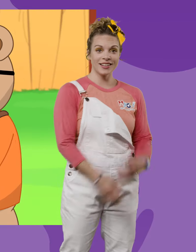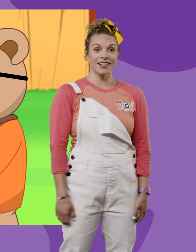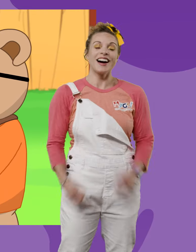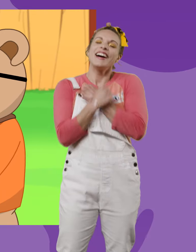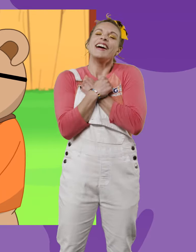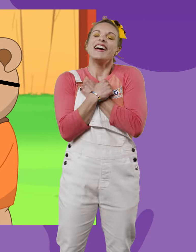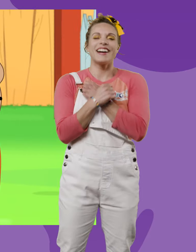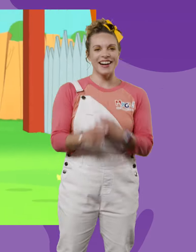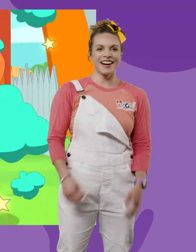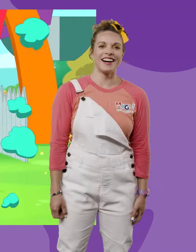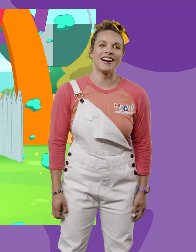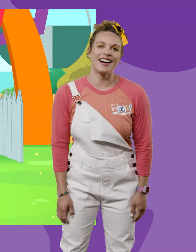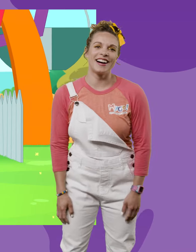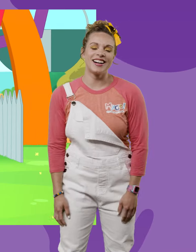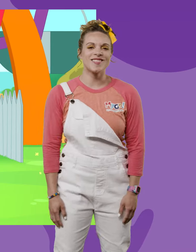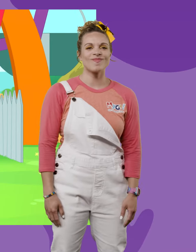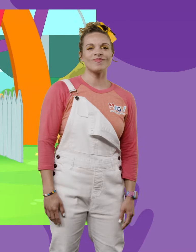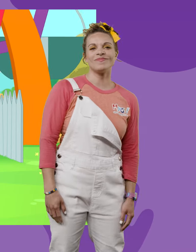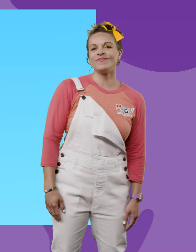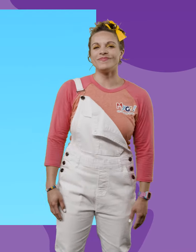Hug. Hug.